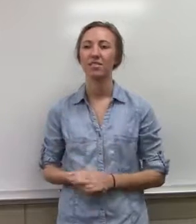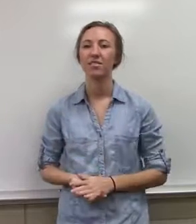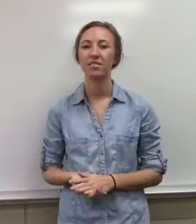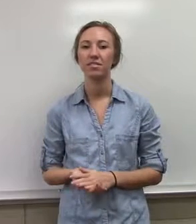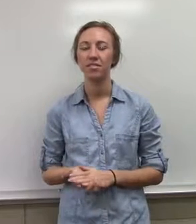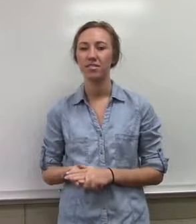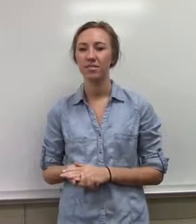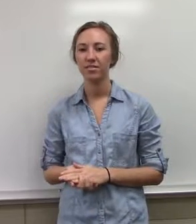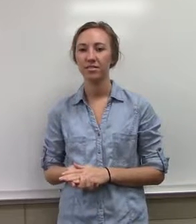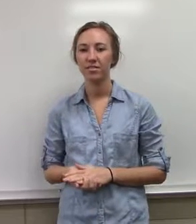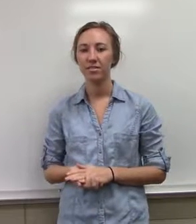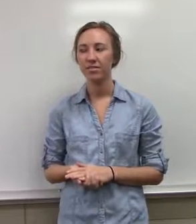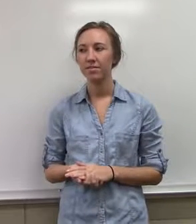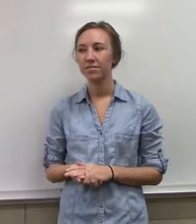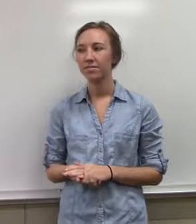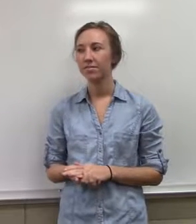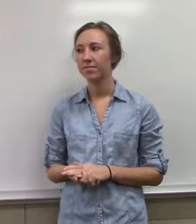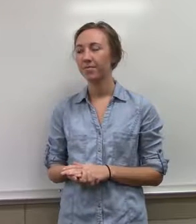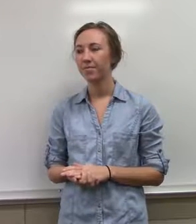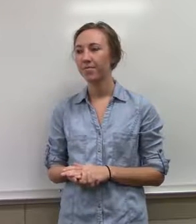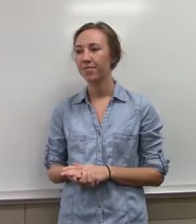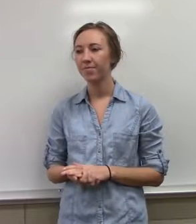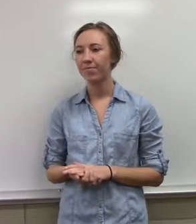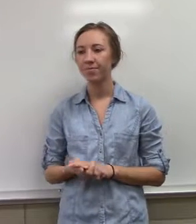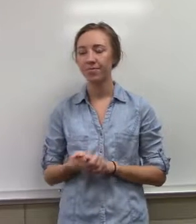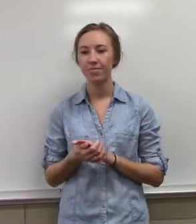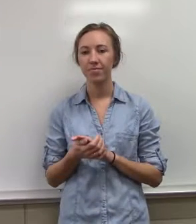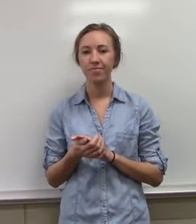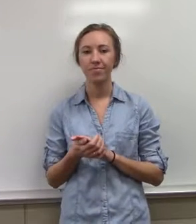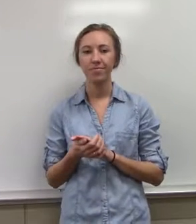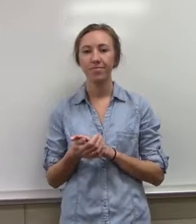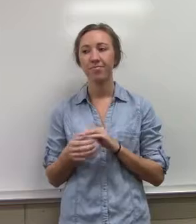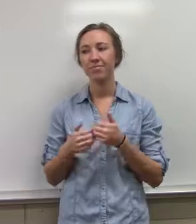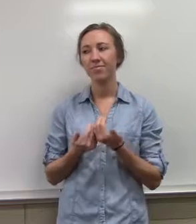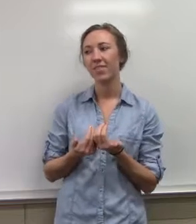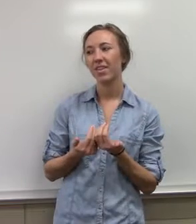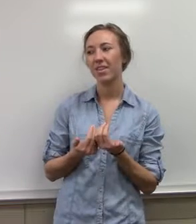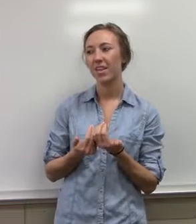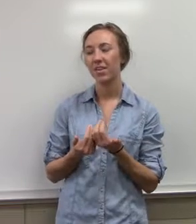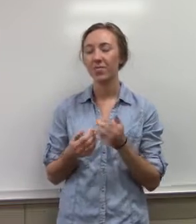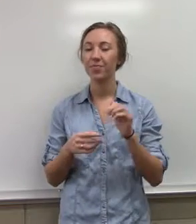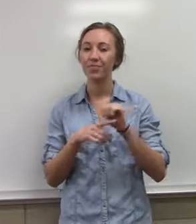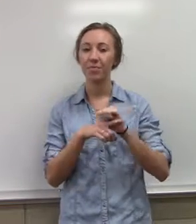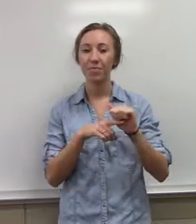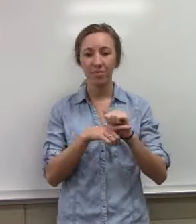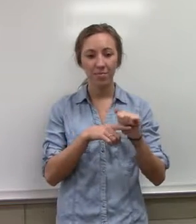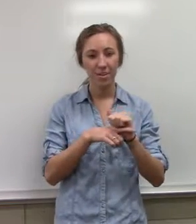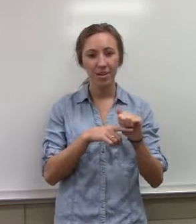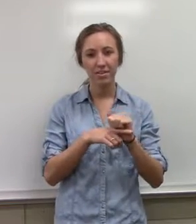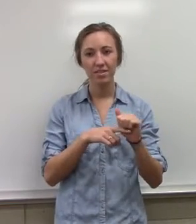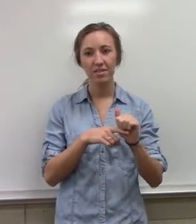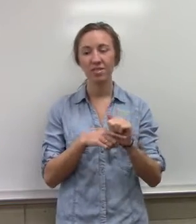appropriate facial expression is practice in front of someone, practice in front of a mirror. It took me a long time. I remember for